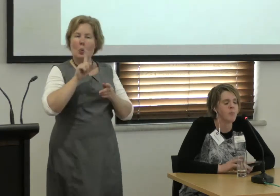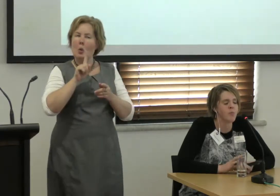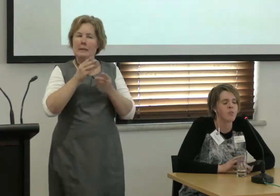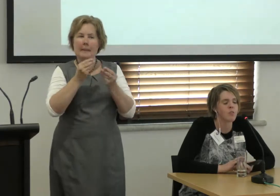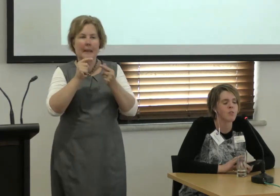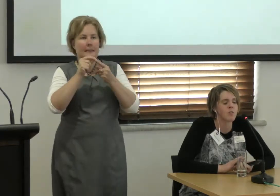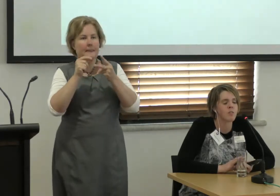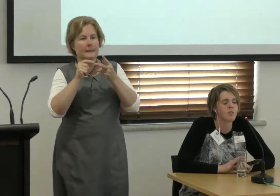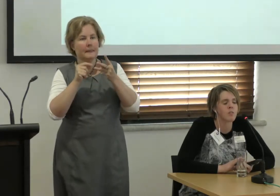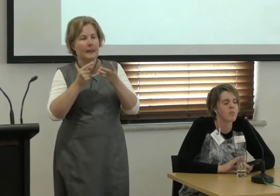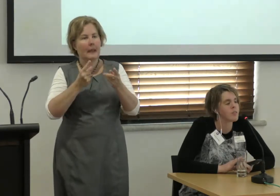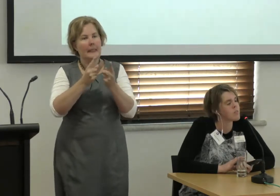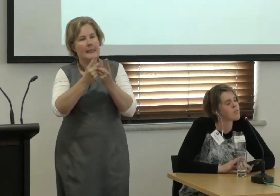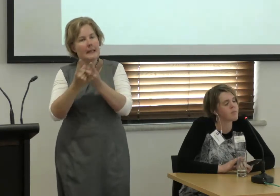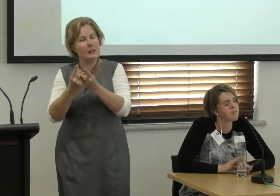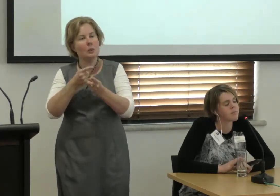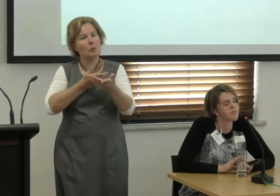room?